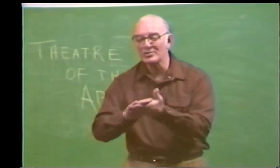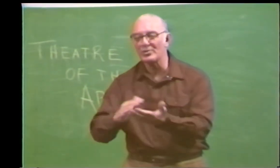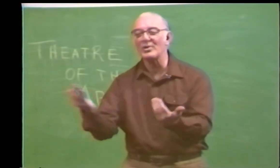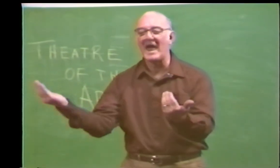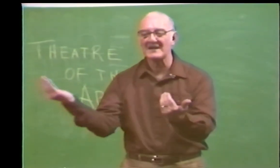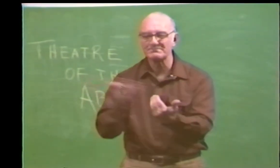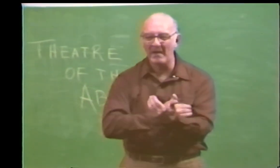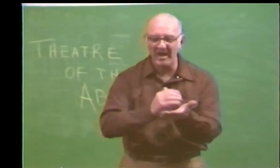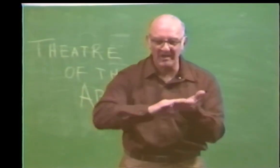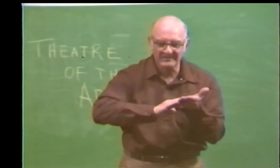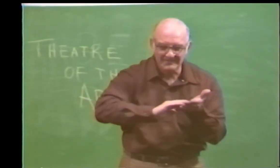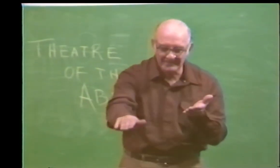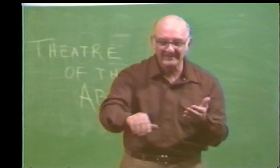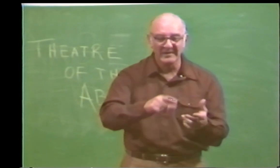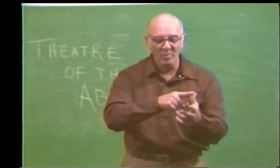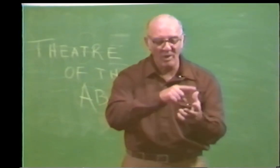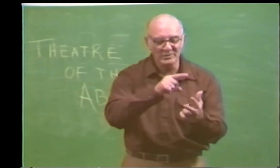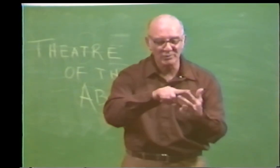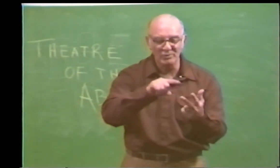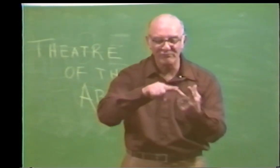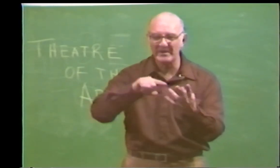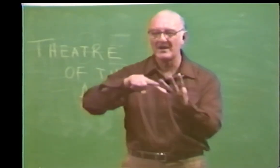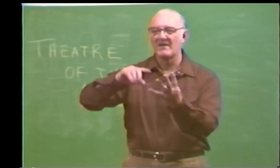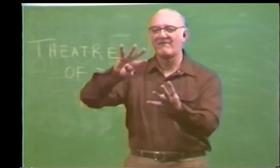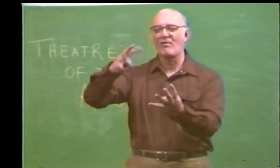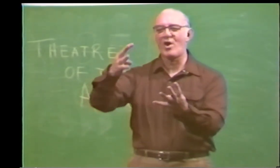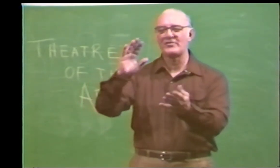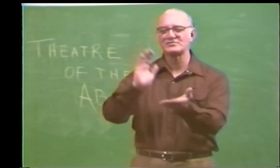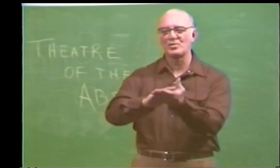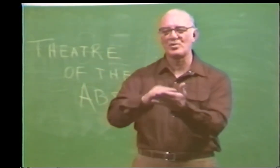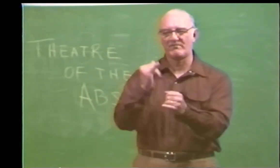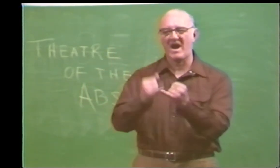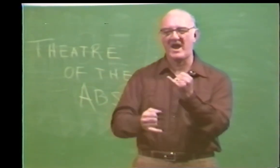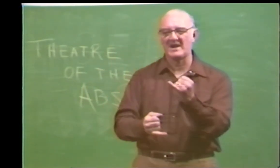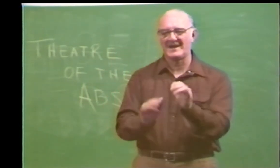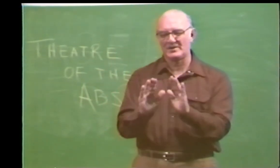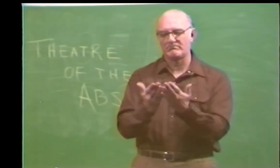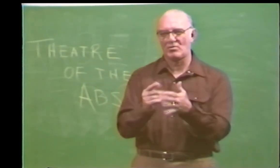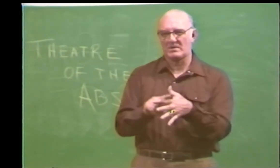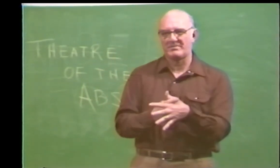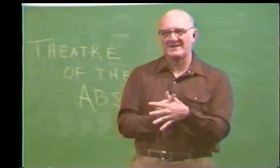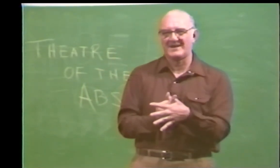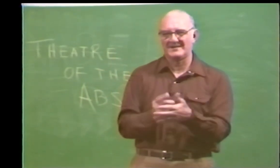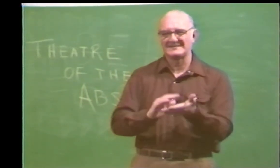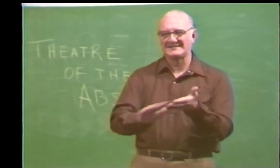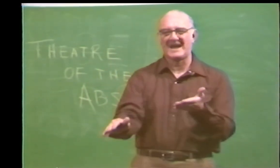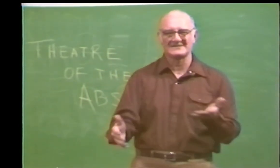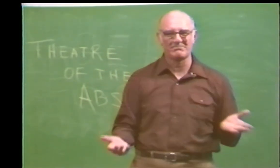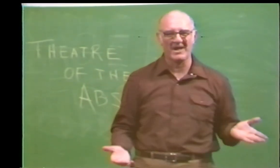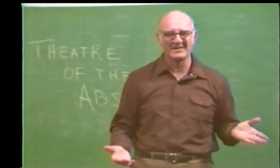school, expelled. One, two, three, a fourth school, finally, the book begins, he's expelled.